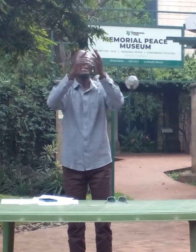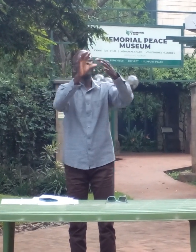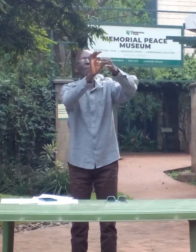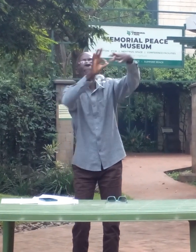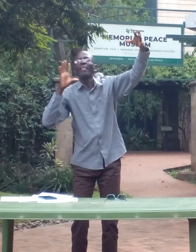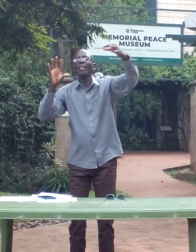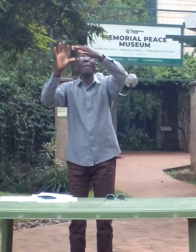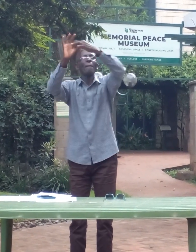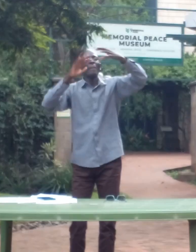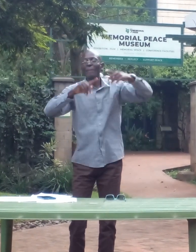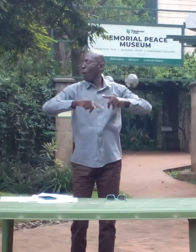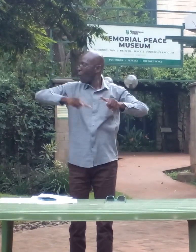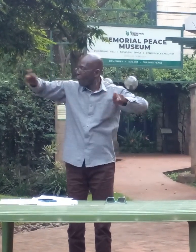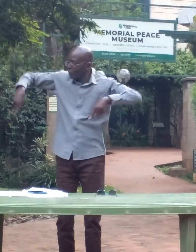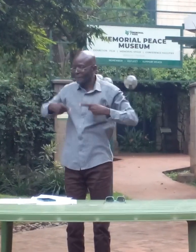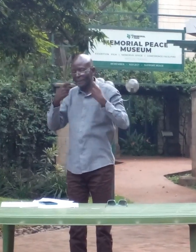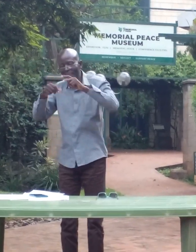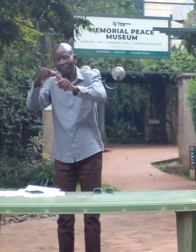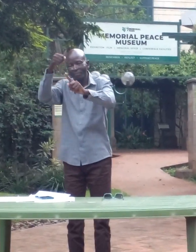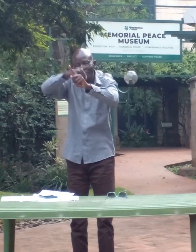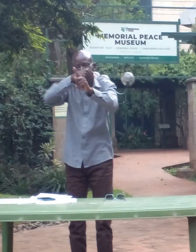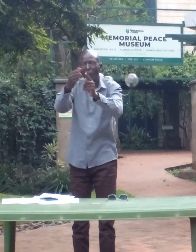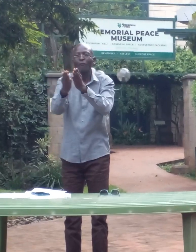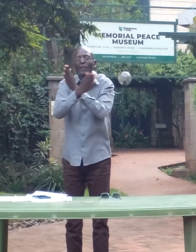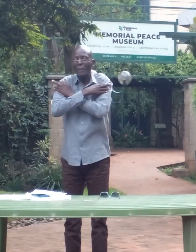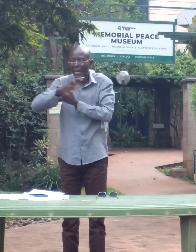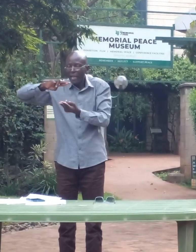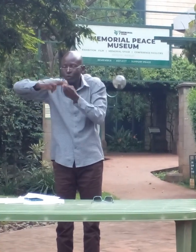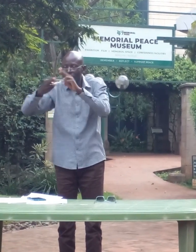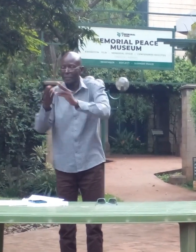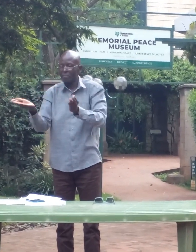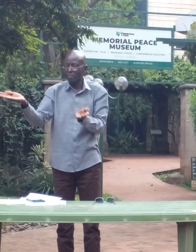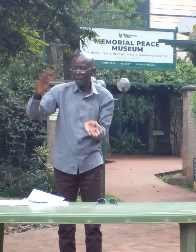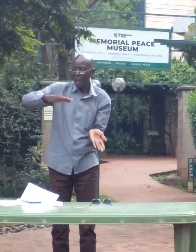because West Africa has gotten an opportunity to participate in the Olympics,